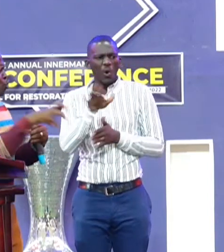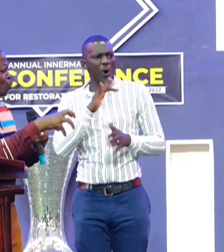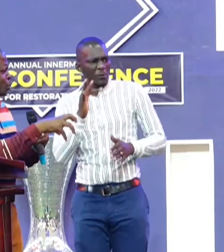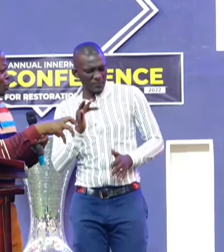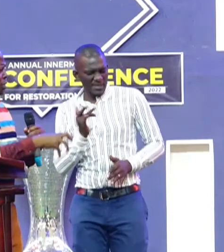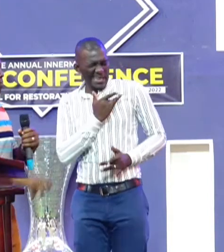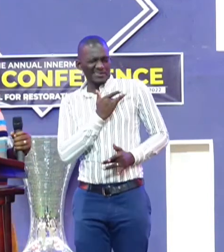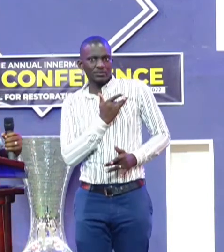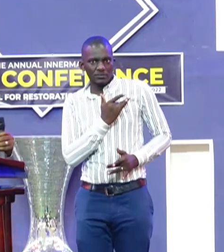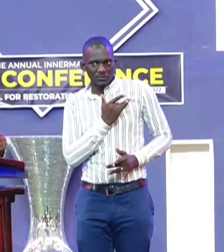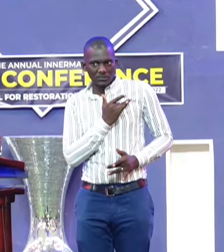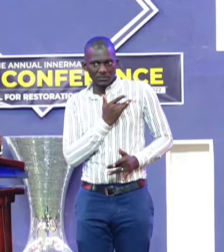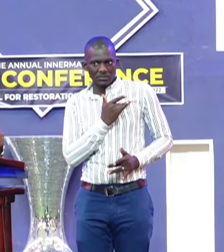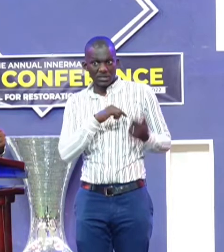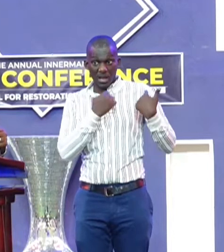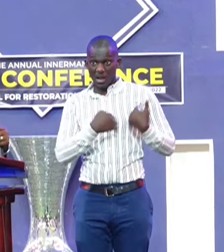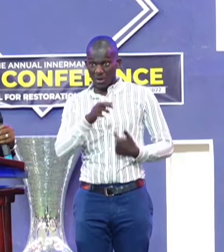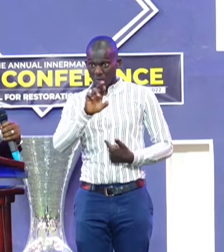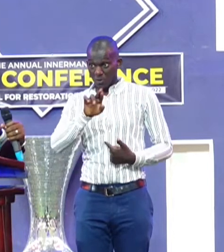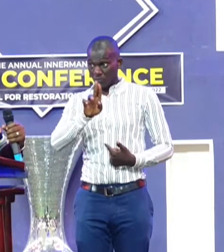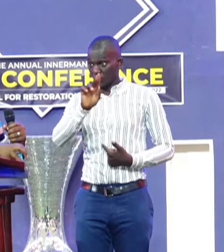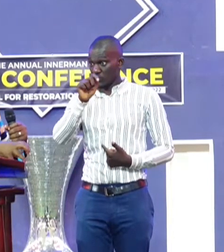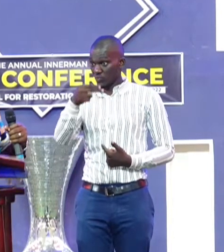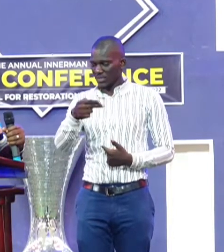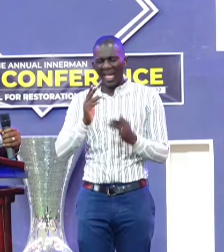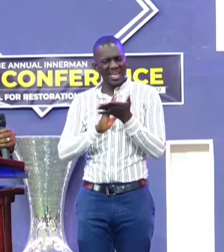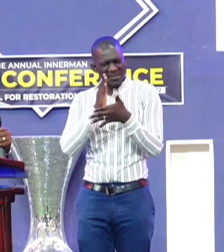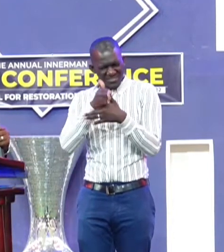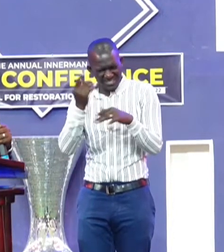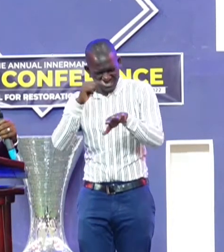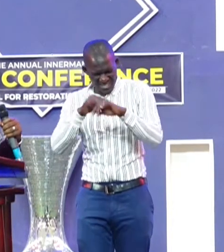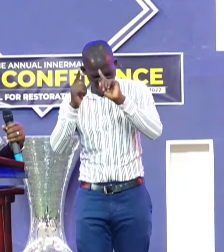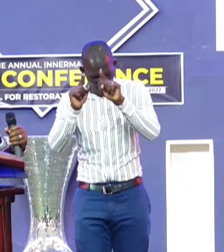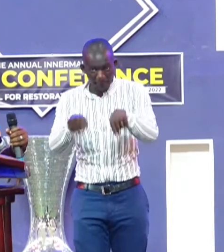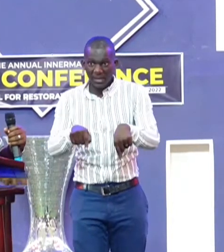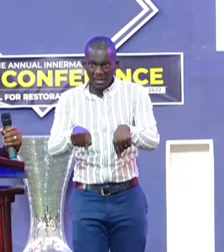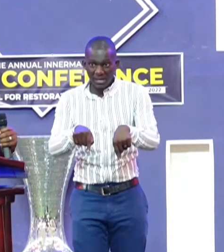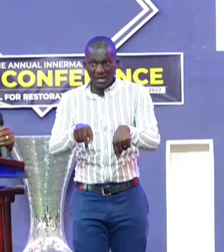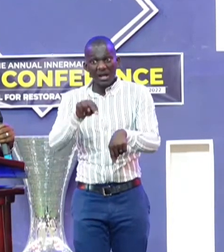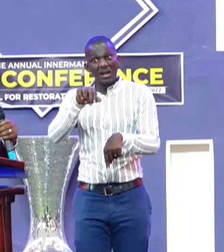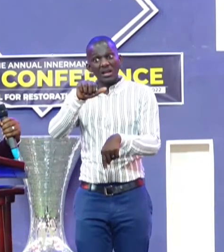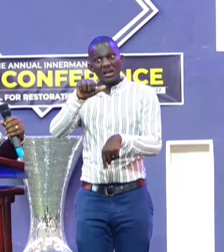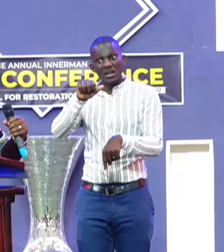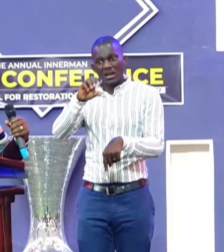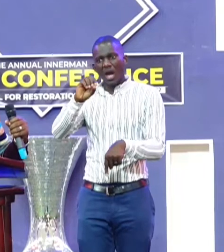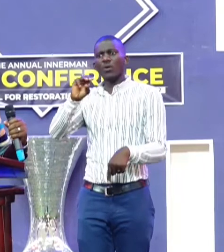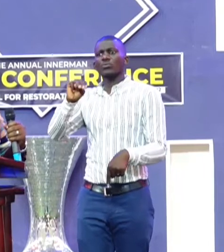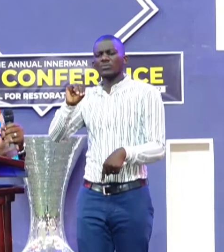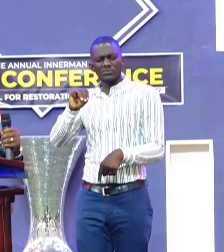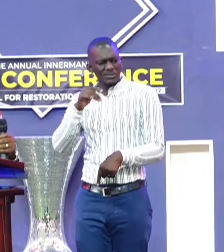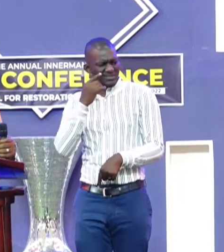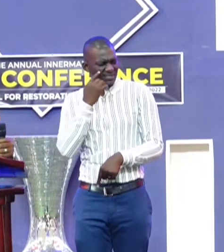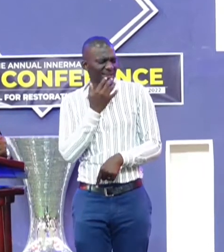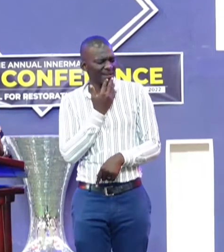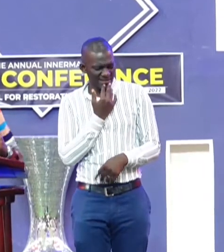gwa Ruth. It captured the heart of Ruth. Ekiseera ne kituuka. The time came. Naomi. When Naomi. Nga alaba